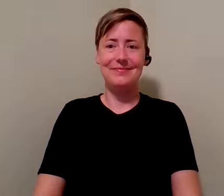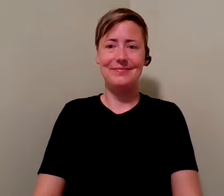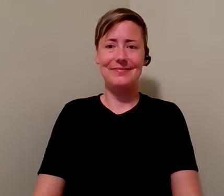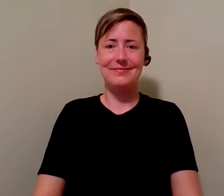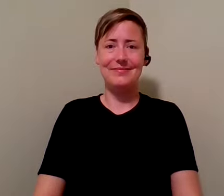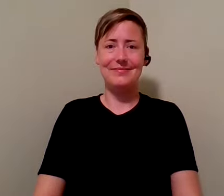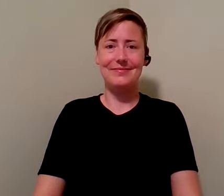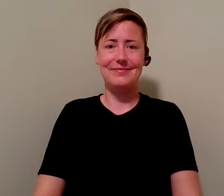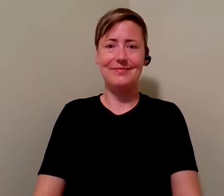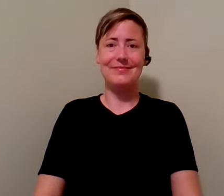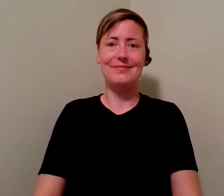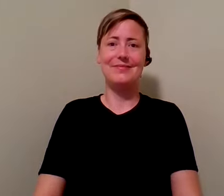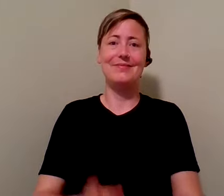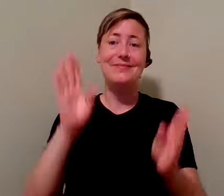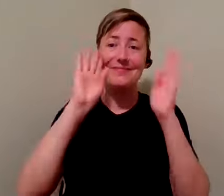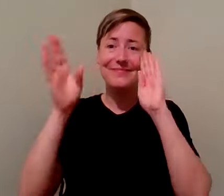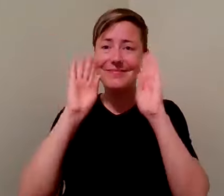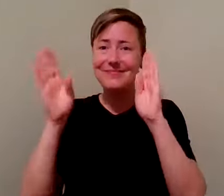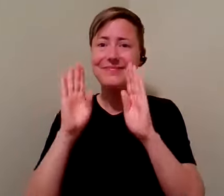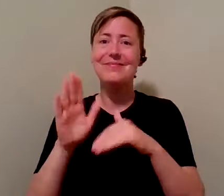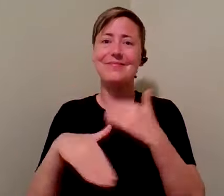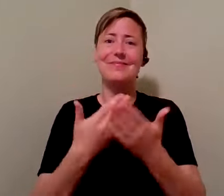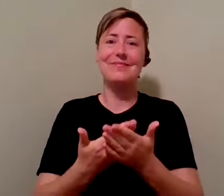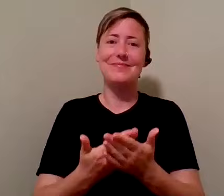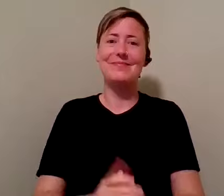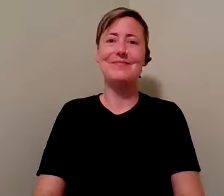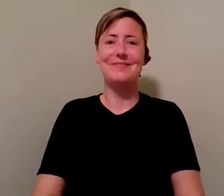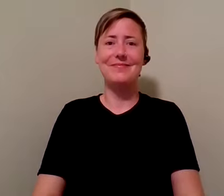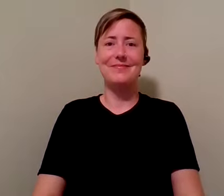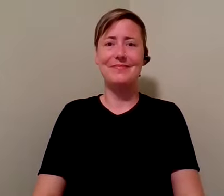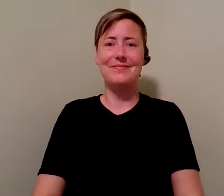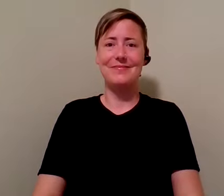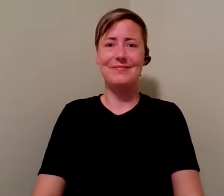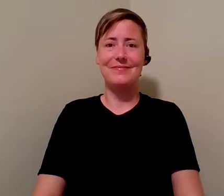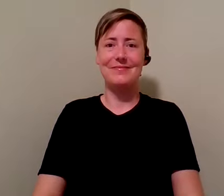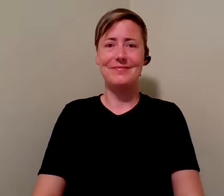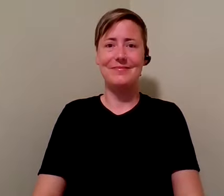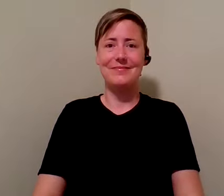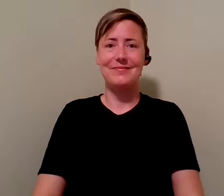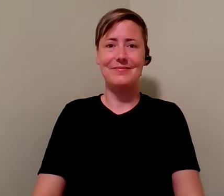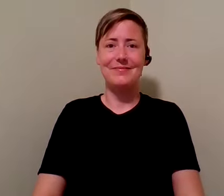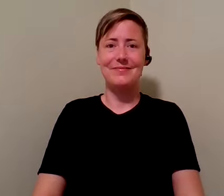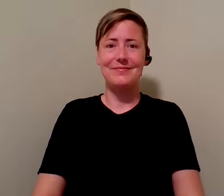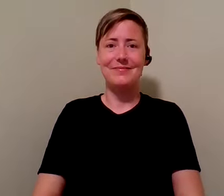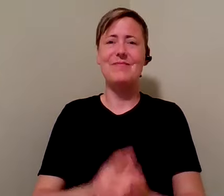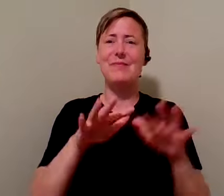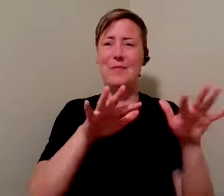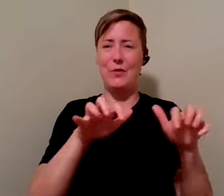Hi, everybody. Thank you. Hold on a second. Let me get this. Okay, there we go.